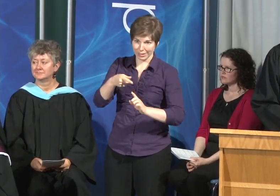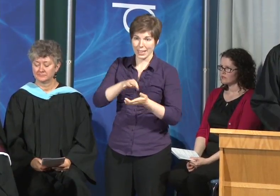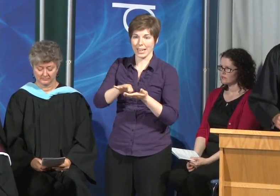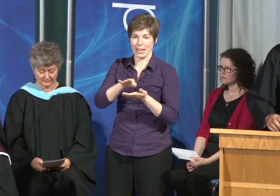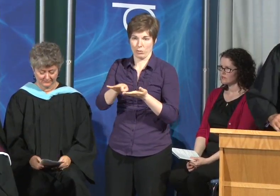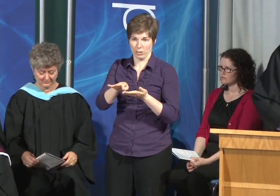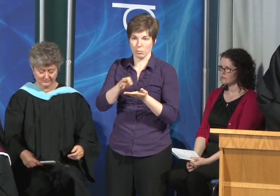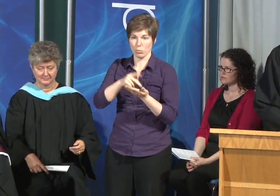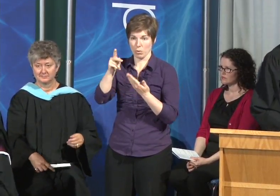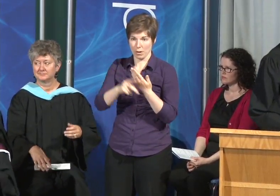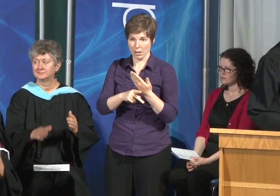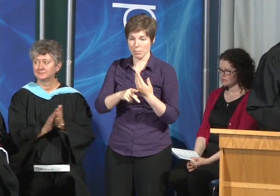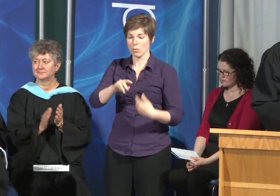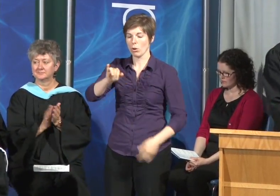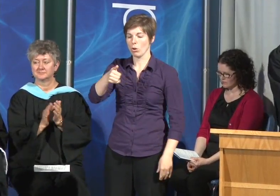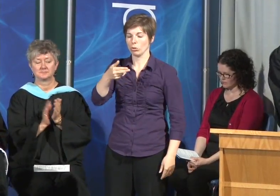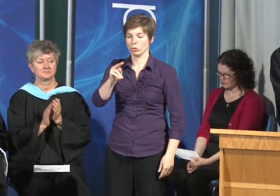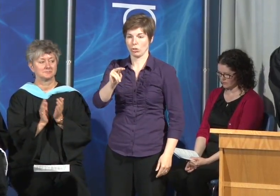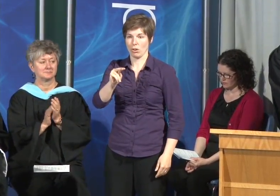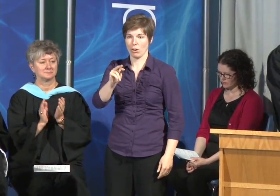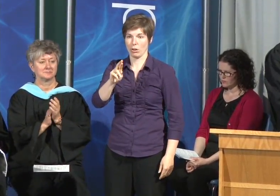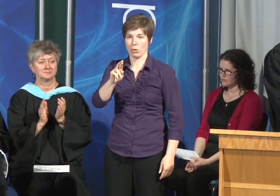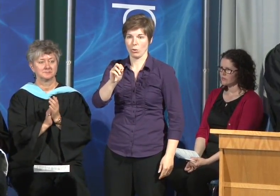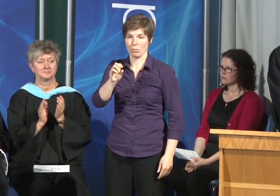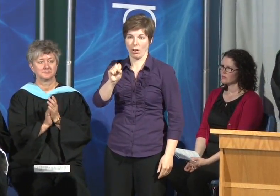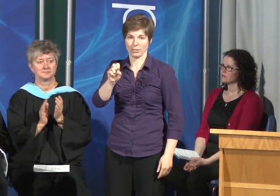John Ross.